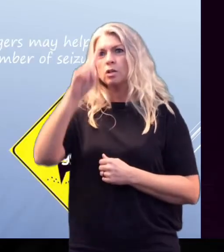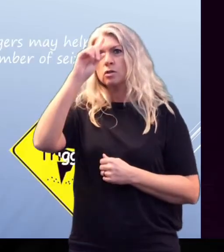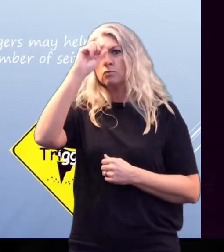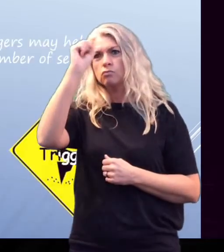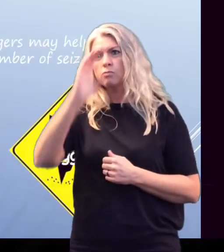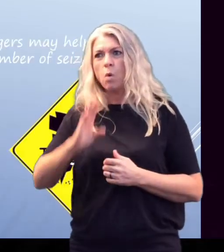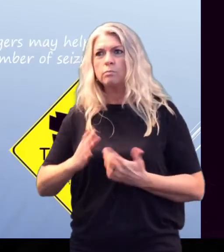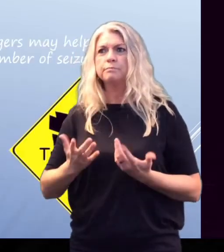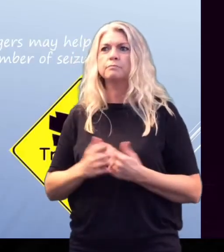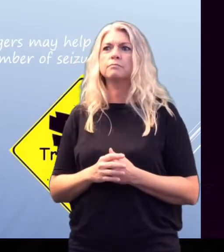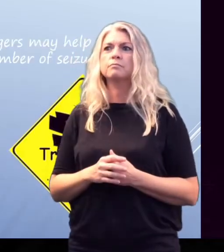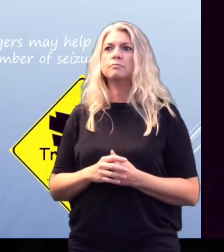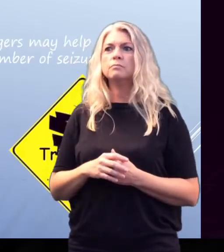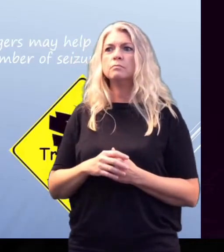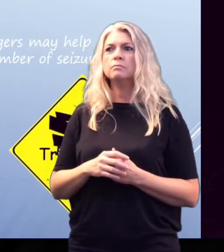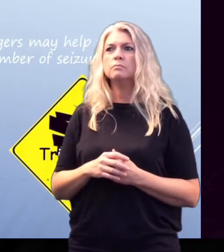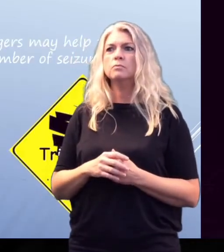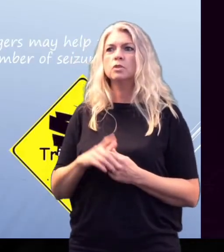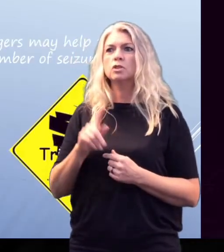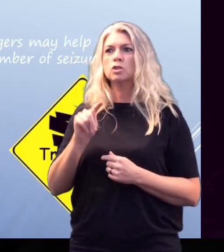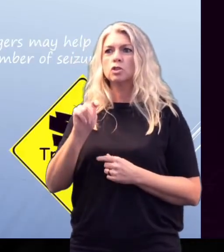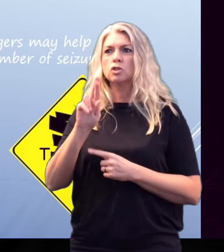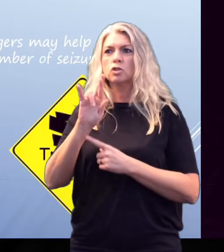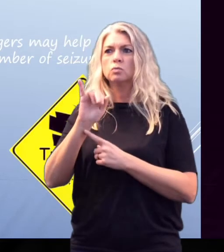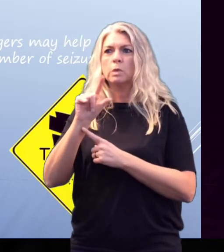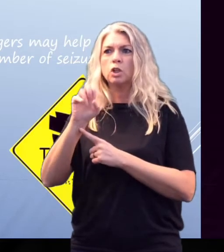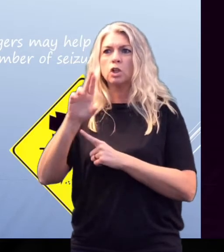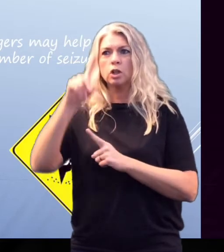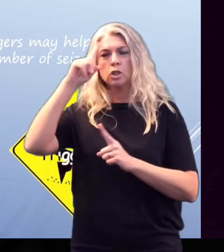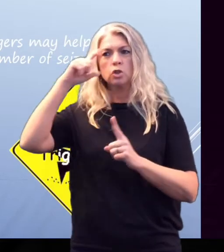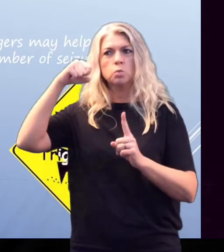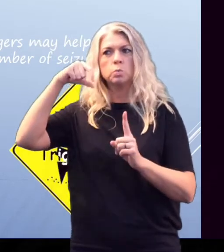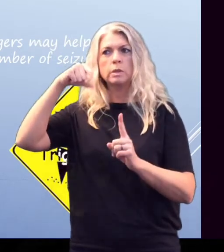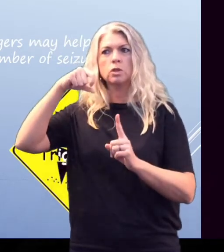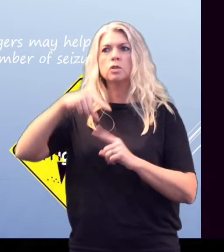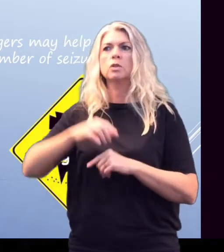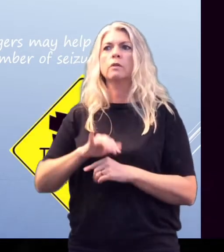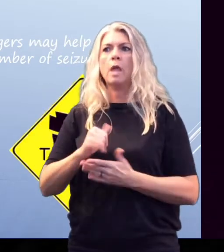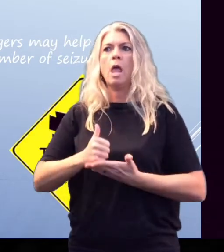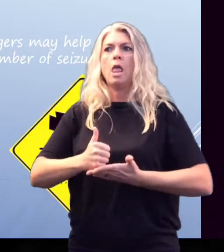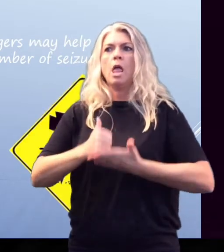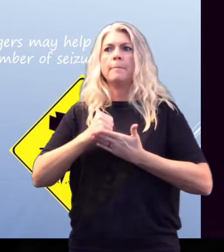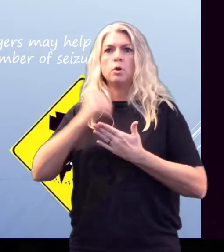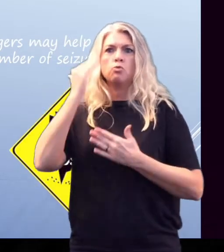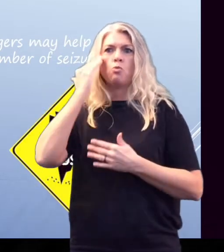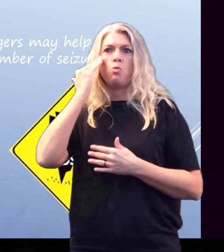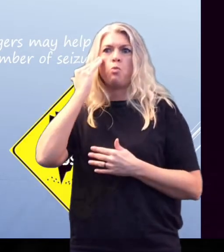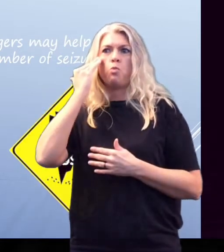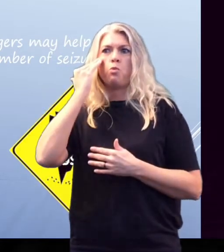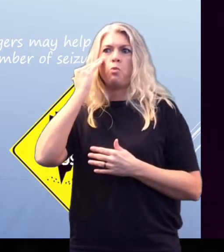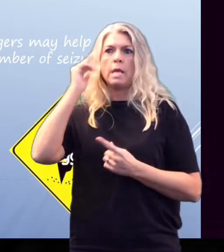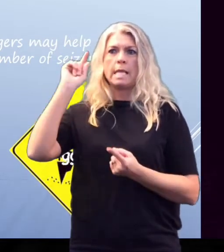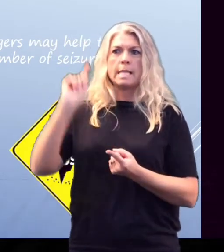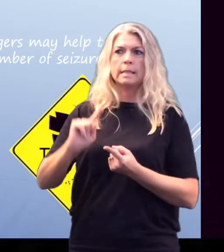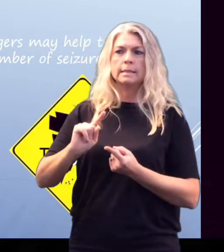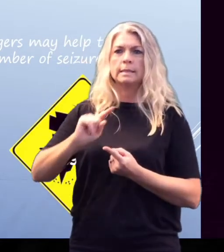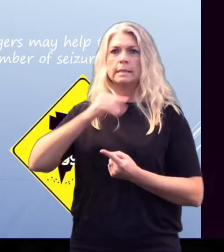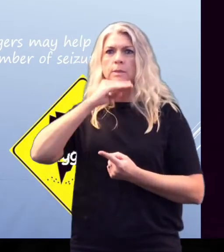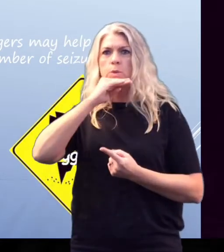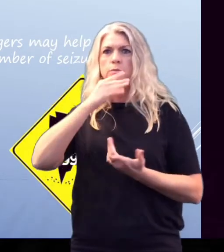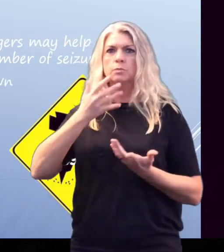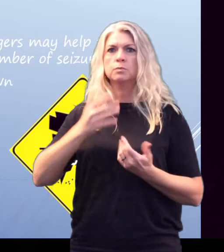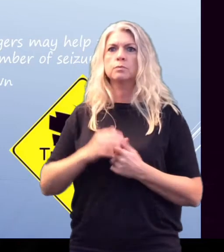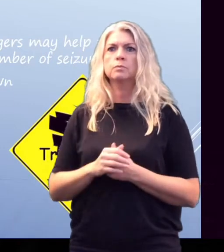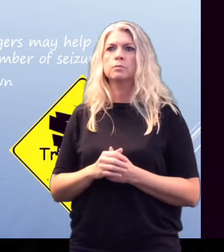Recognizing triggers may help to minimize the number of seizures that a child experiences. However, a person's triggers